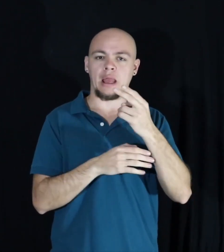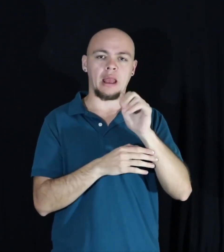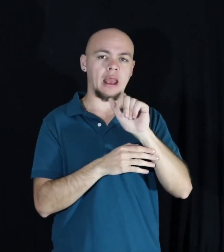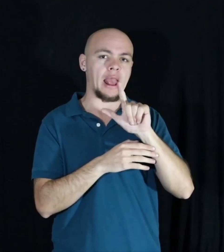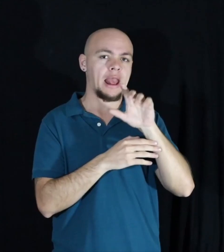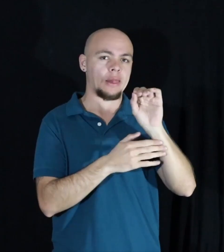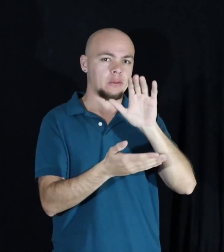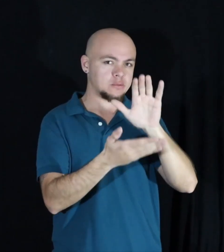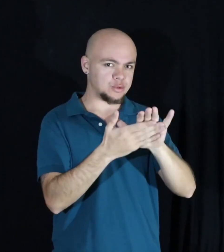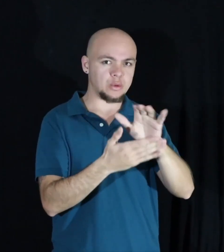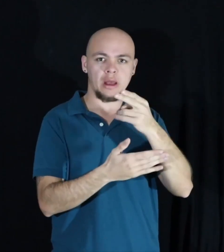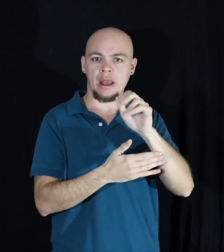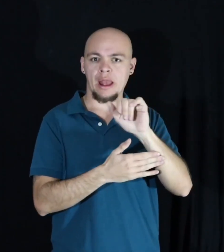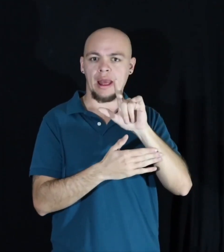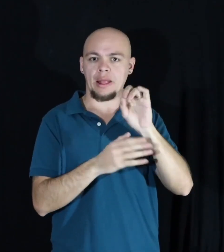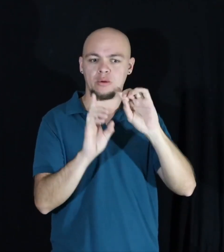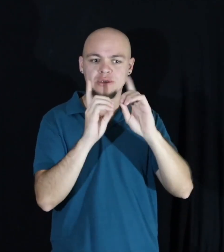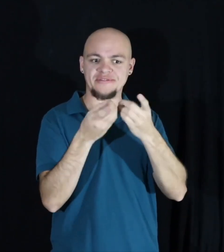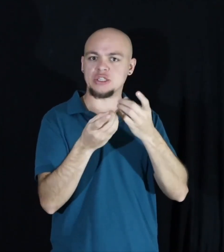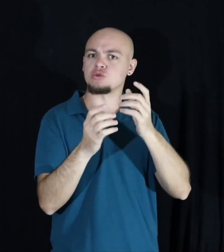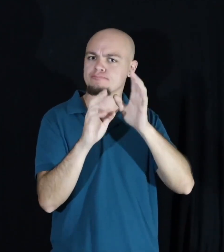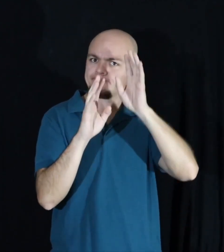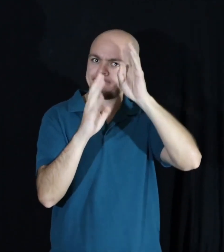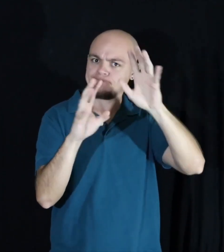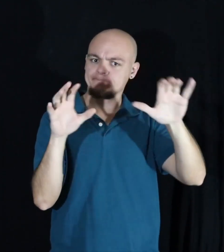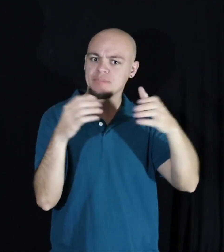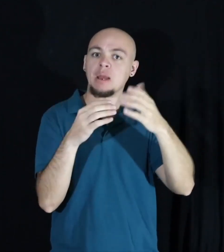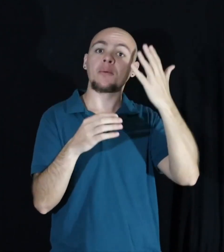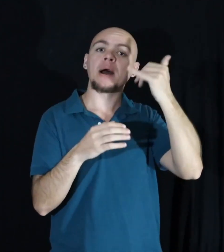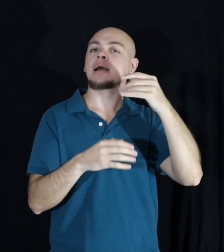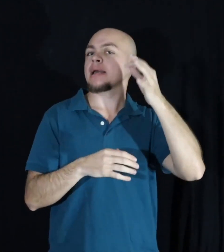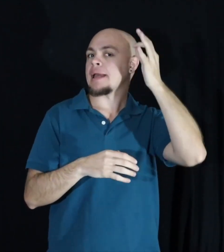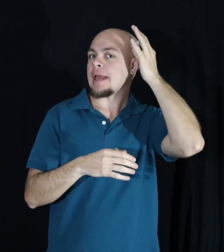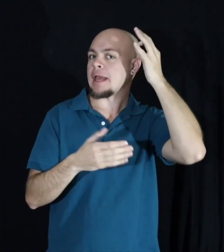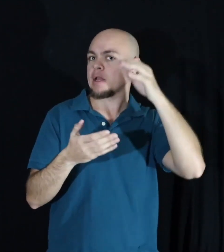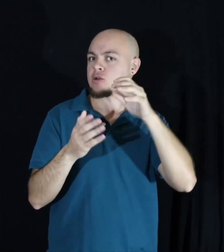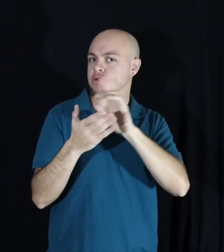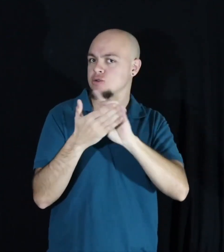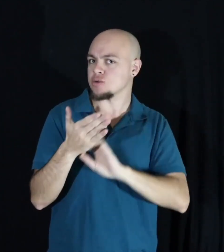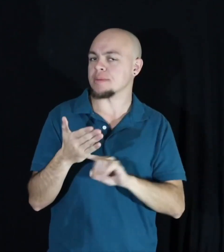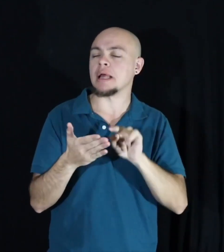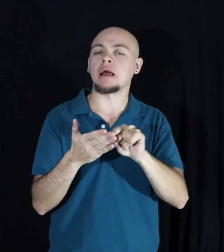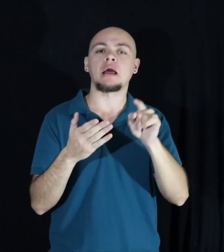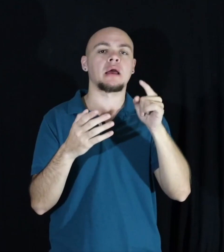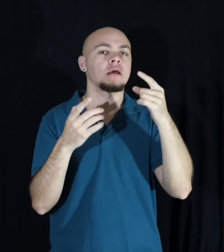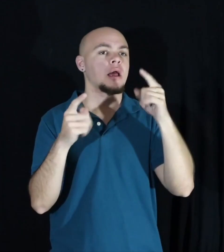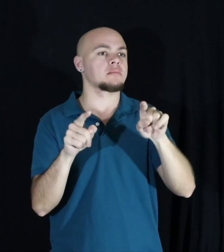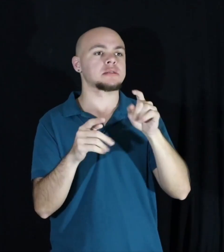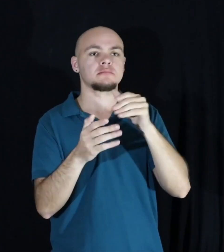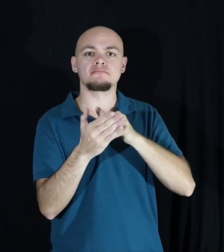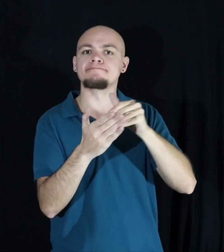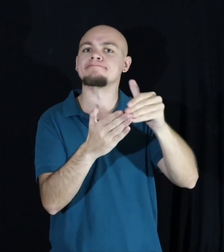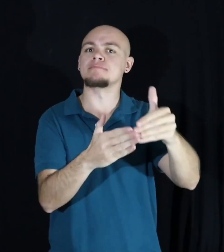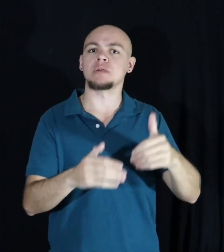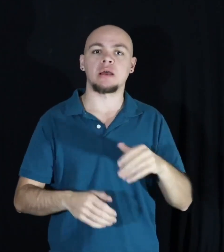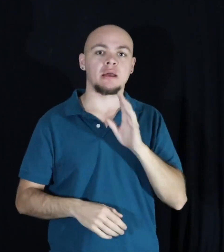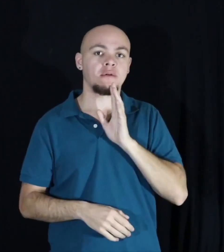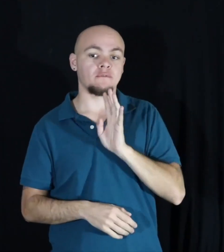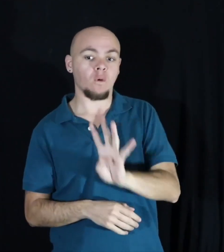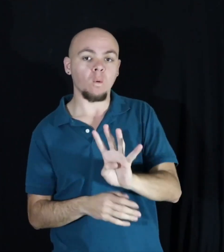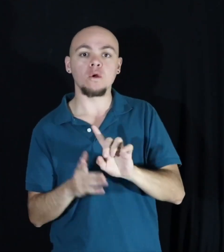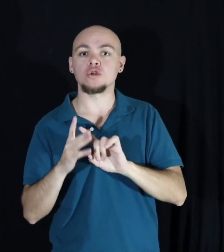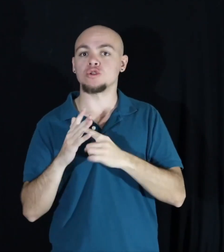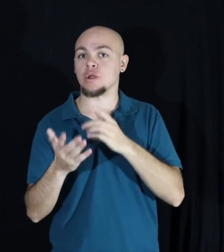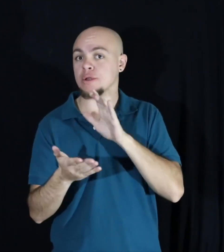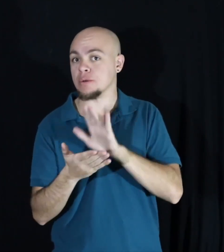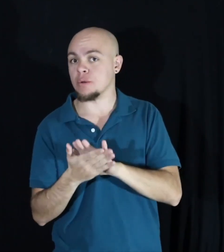divisions, because we recognize that hair discrimination takes place and is prevalent at every single stage in our lives, whether you're 4 and you're just starting